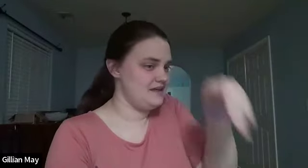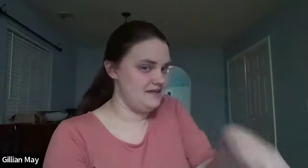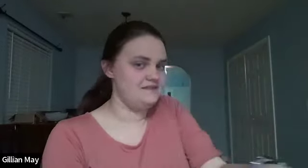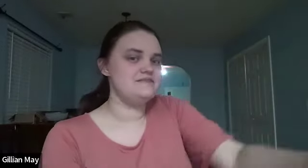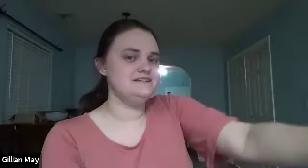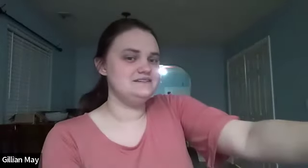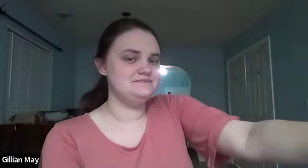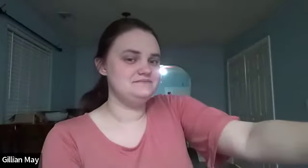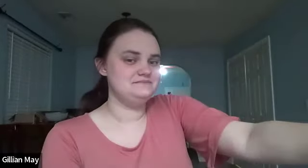elephant.